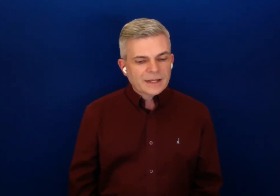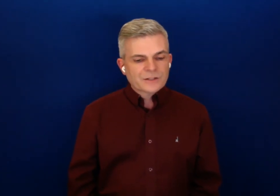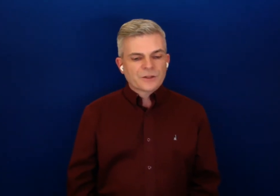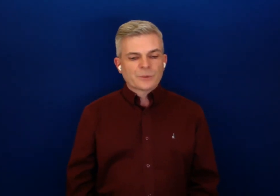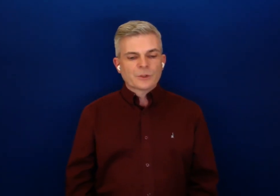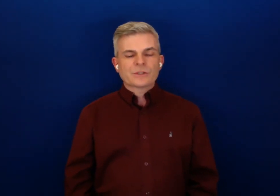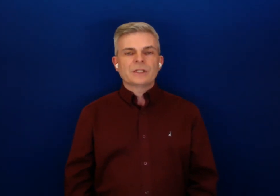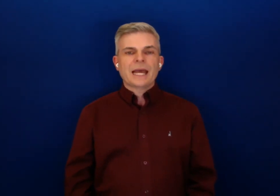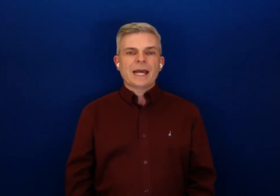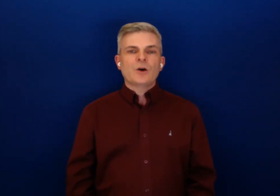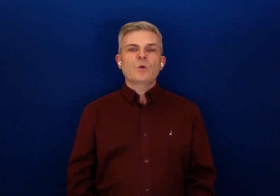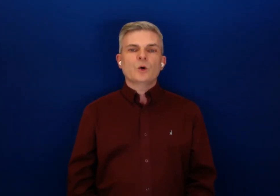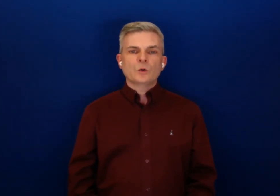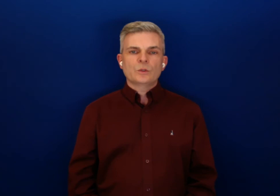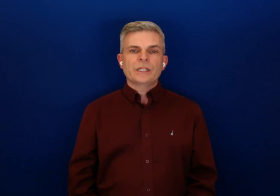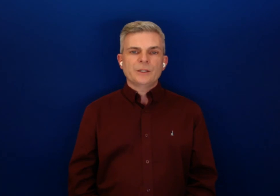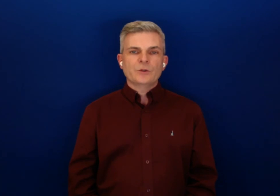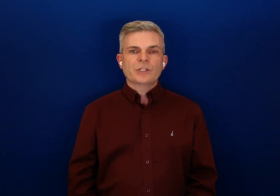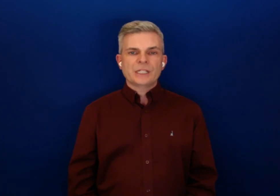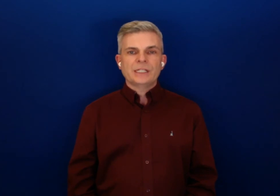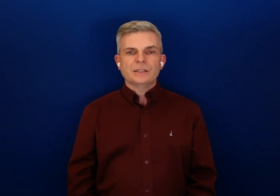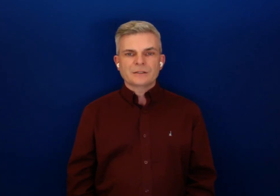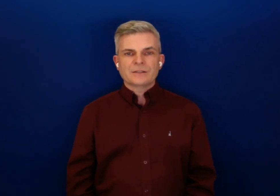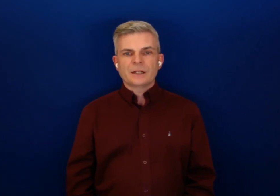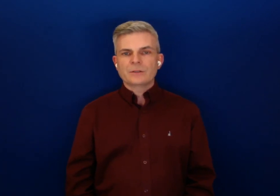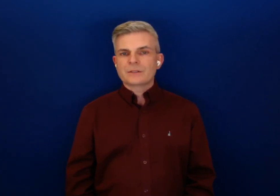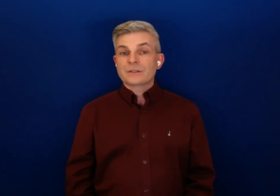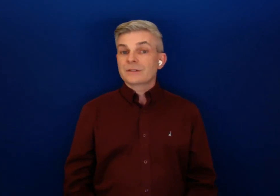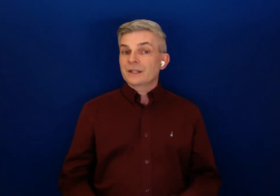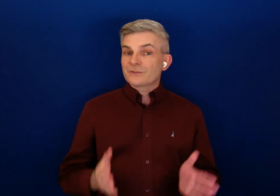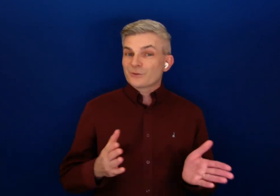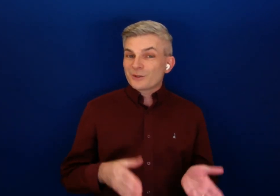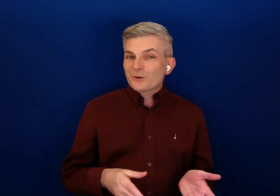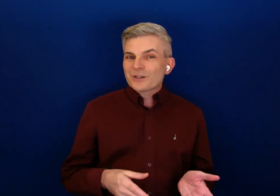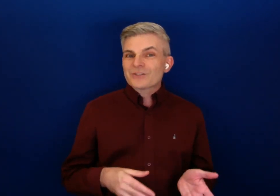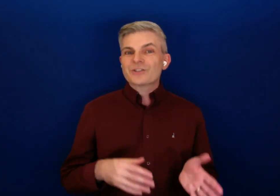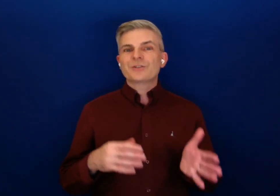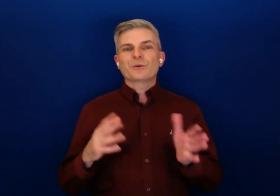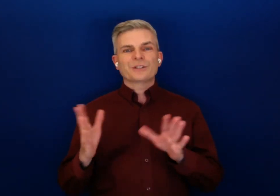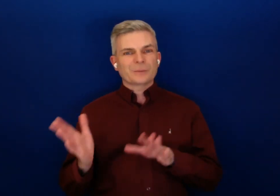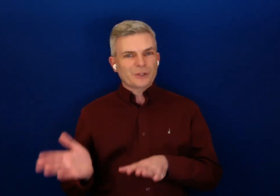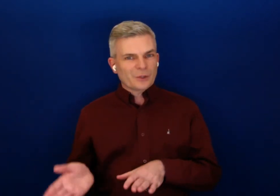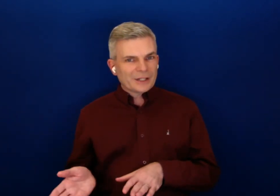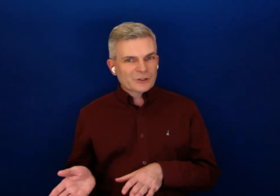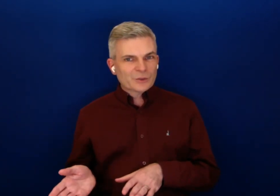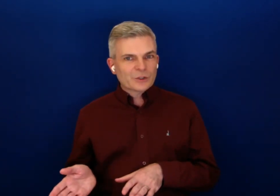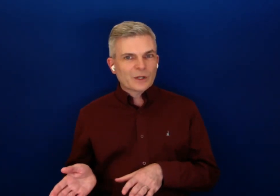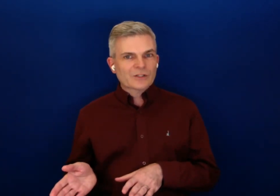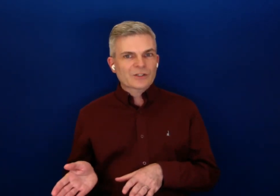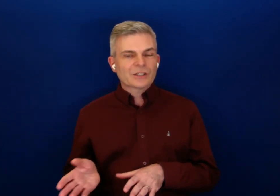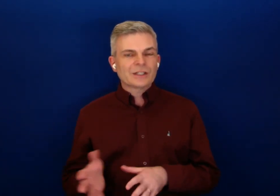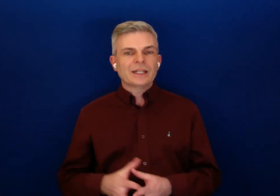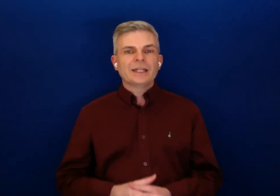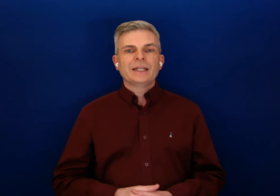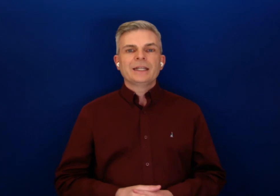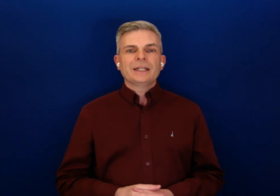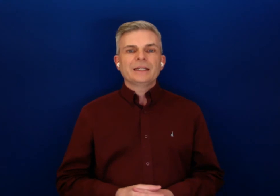Ask the person how old he or she is. Now, is this a yes or no question or a WHword question? It's